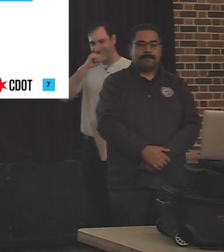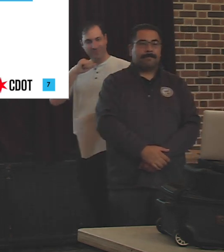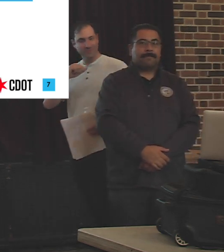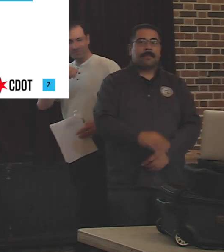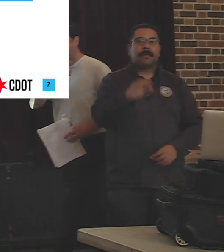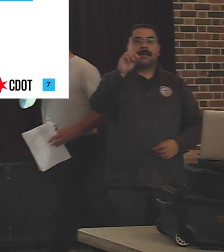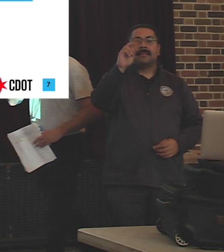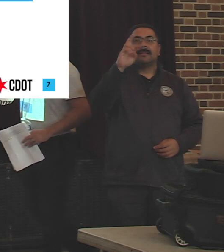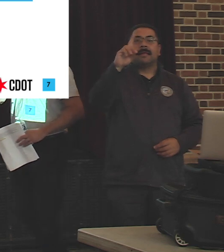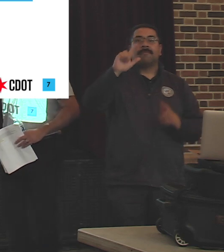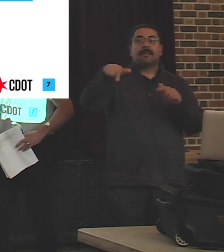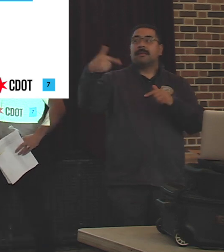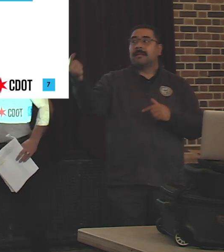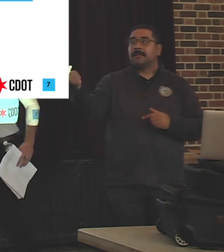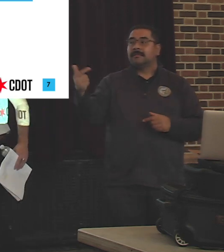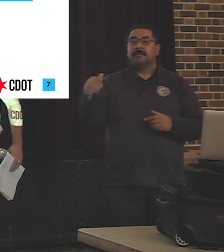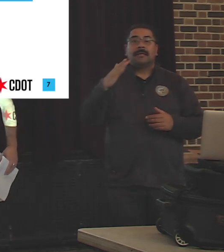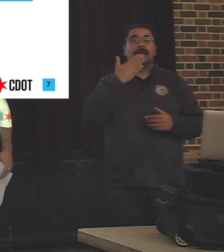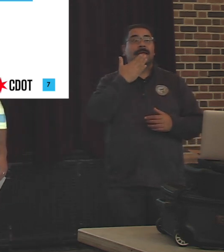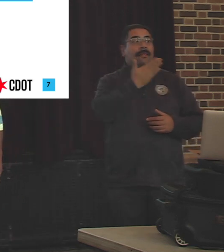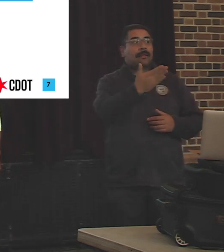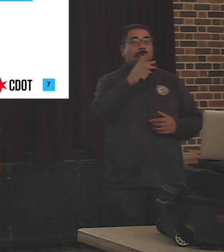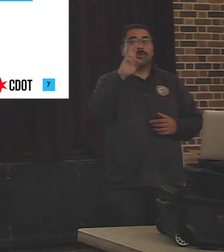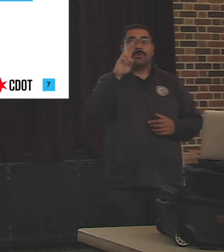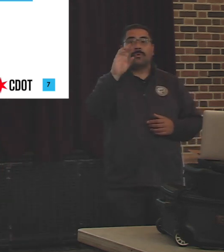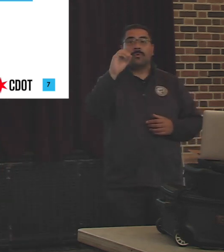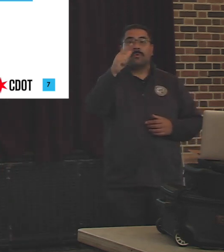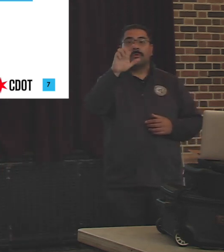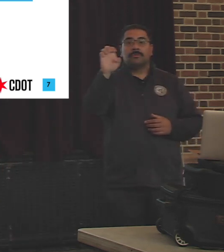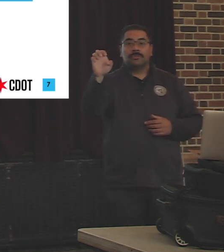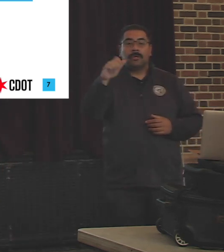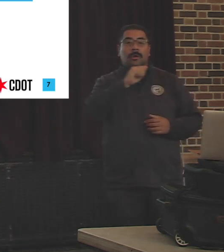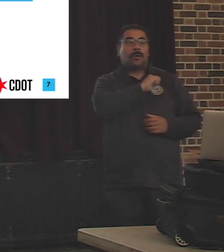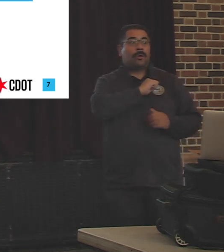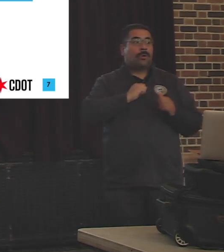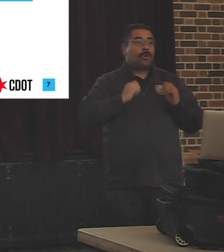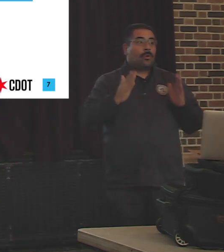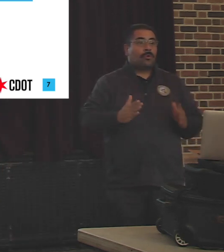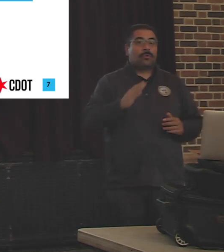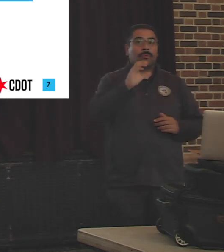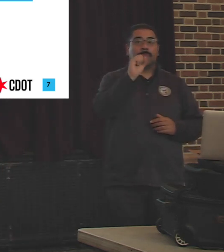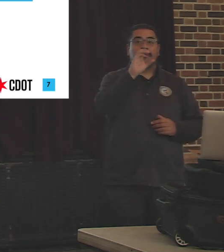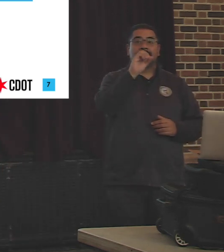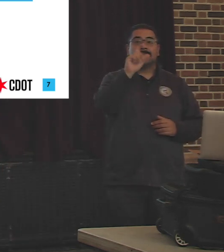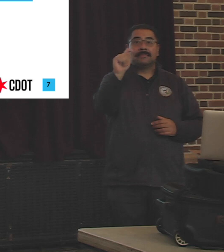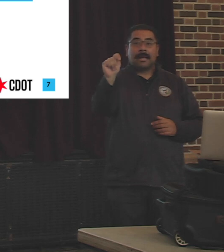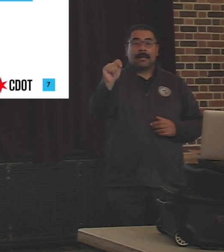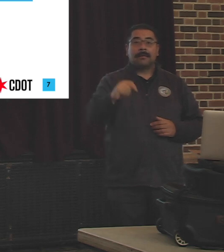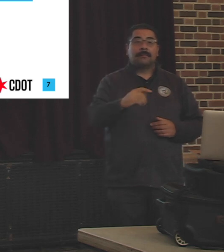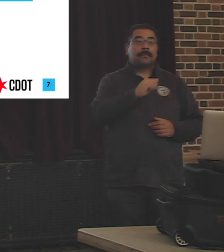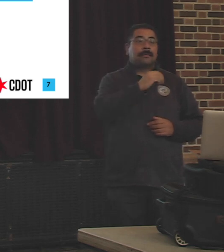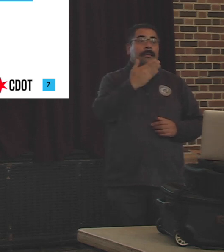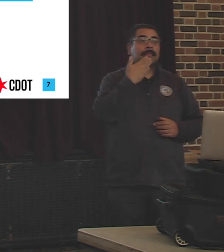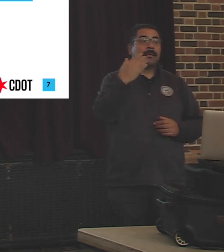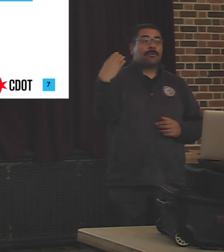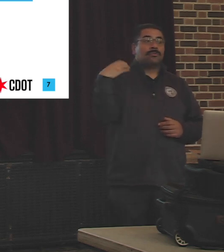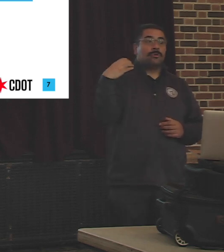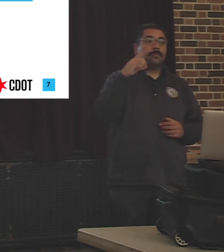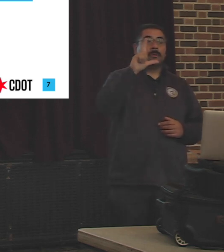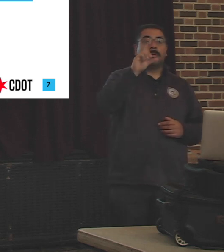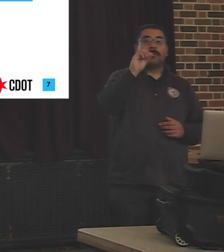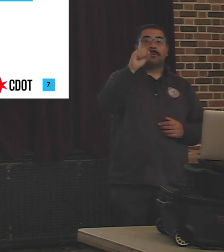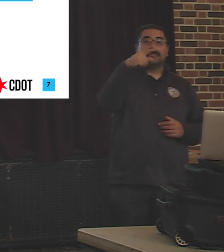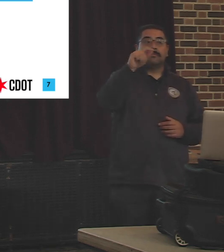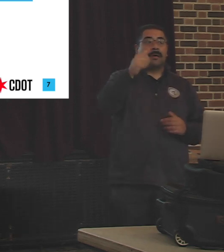So David is next. Thank you, Rochelle. Alderwoman Scott, thank you. Chairman LaSpada, great to see